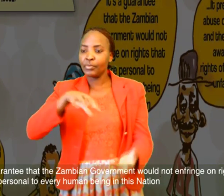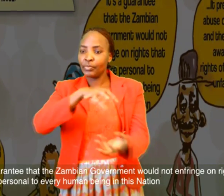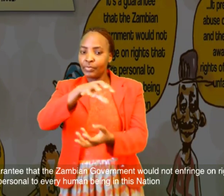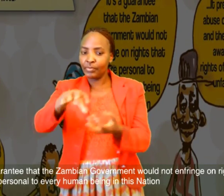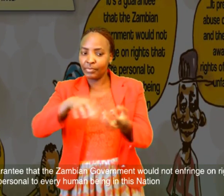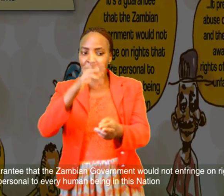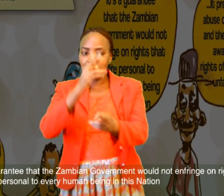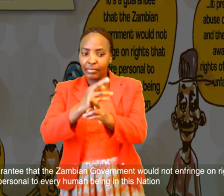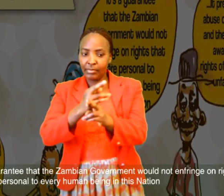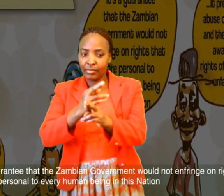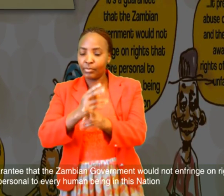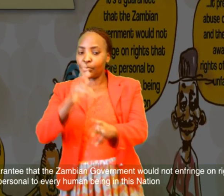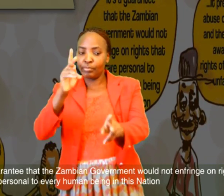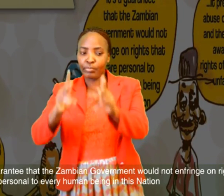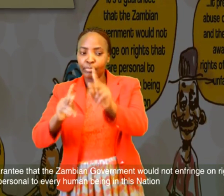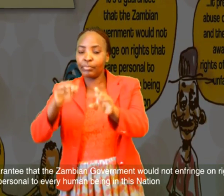nation.